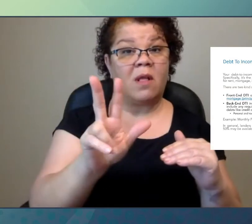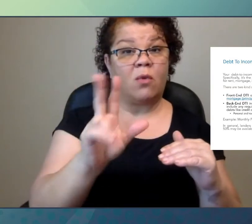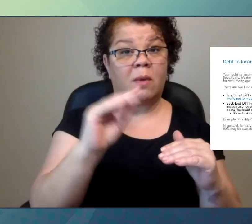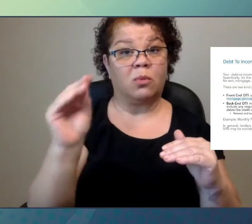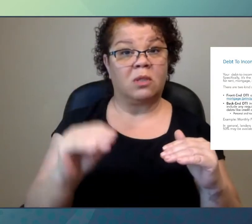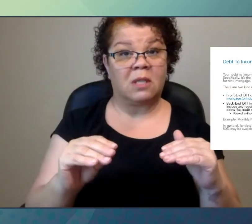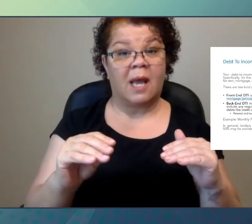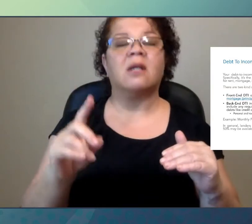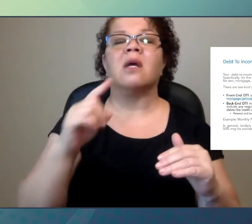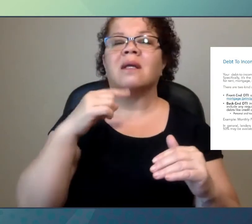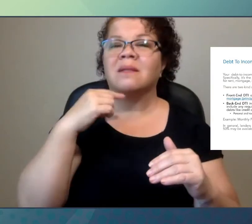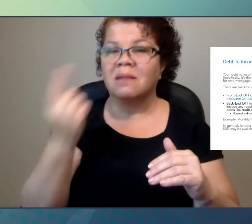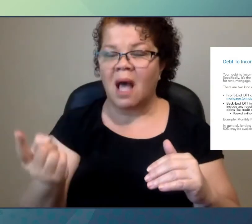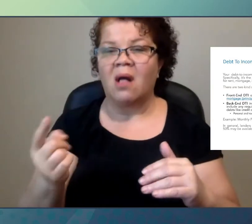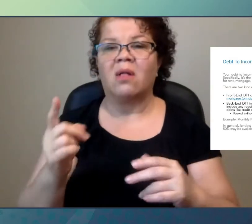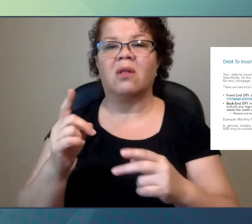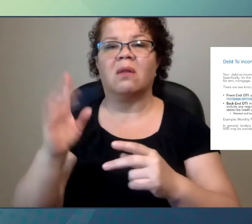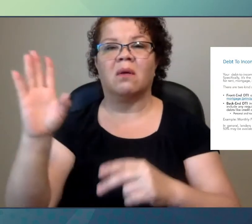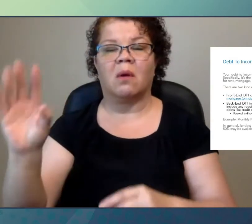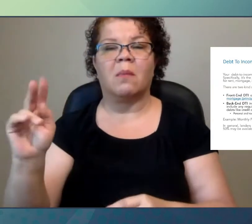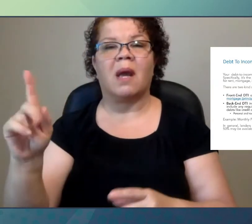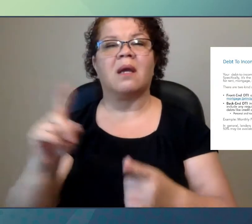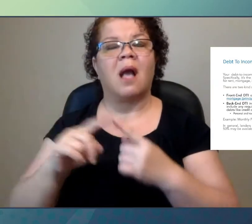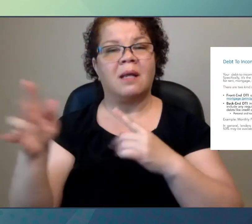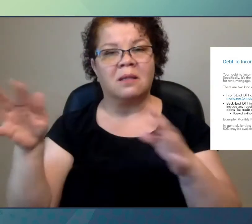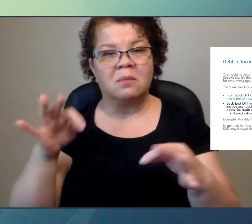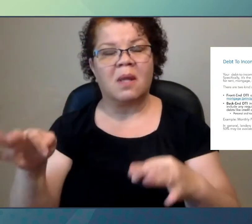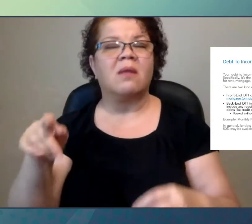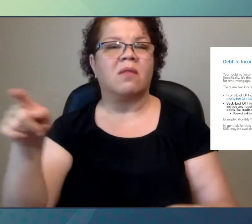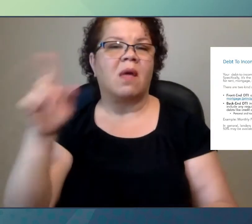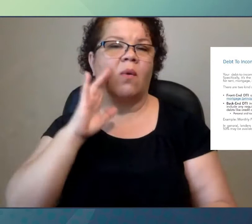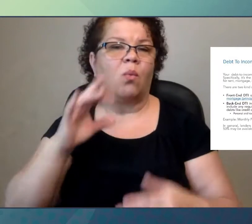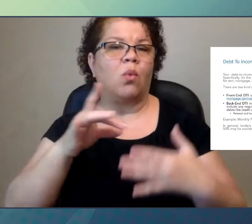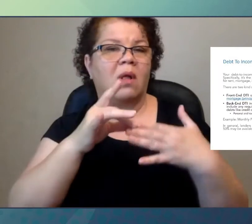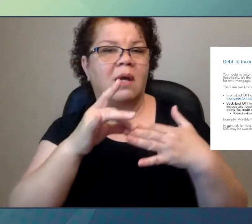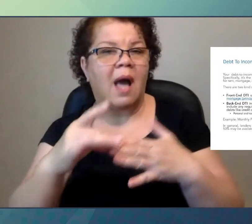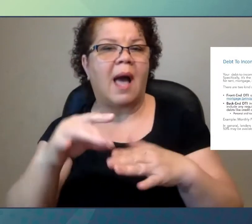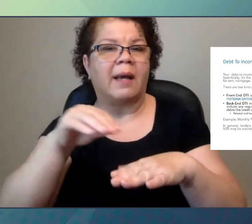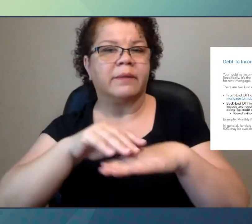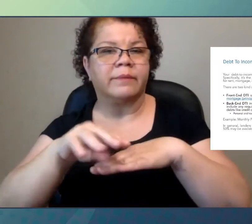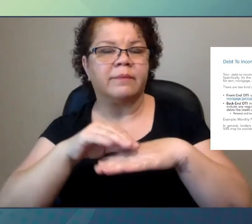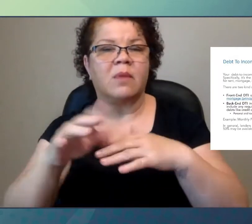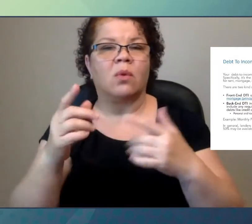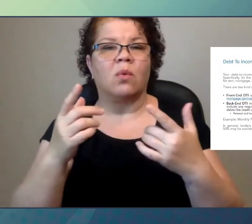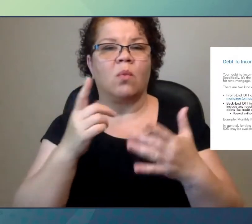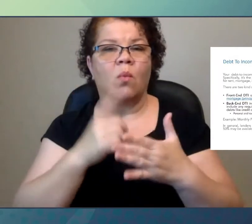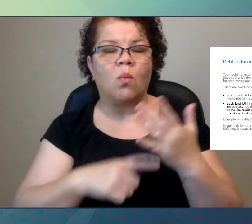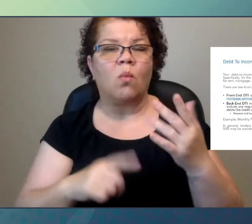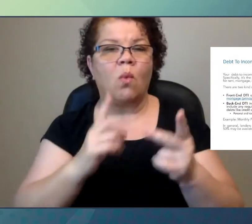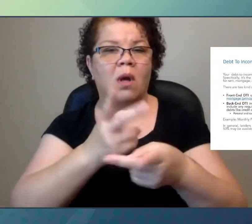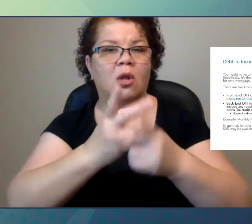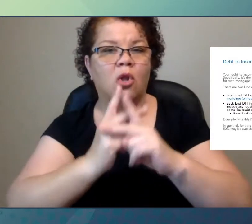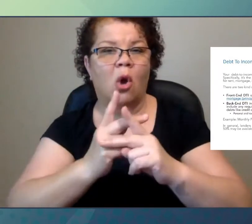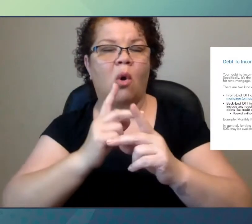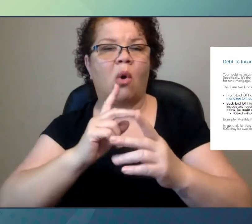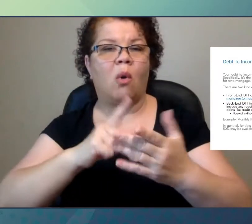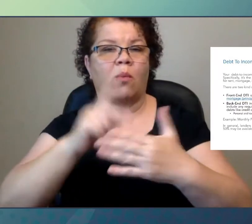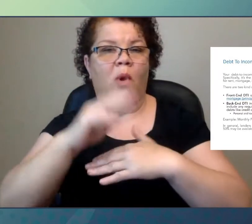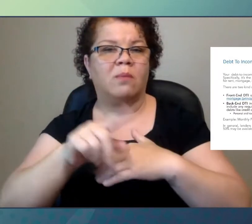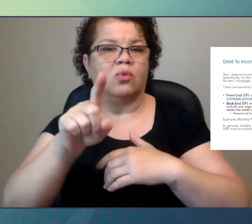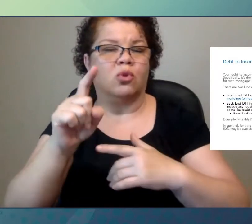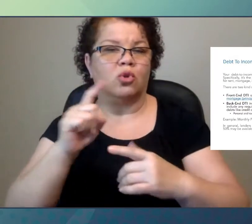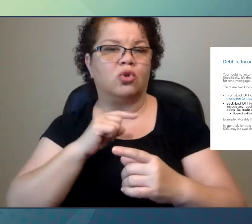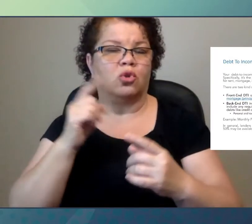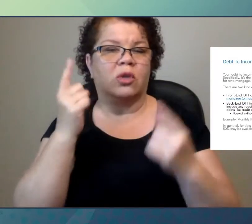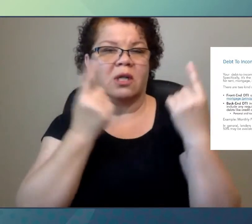and explain the situations, and they're going to be able to guide you and tell you what loan program you should be considering for